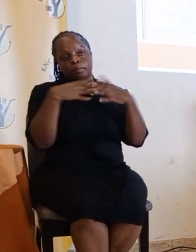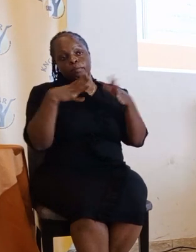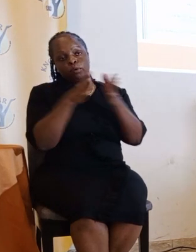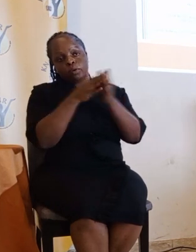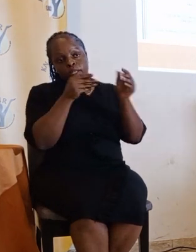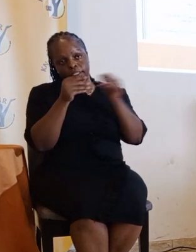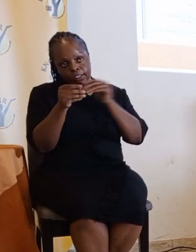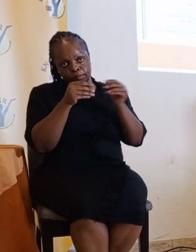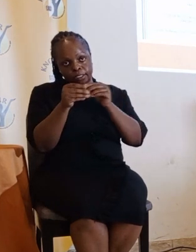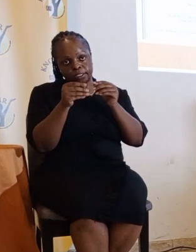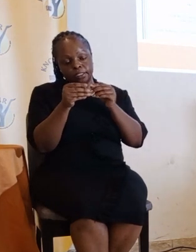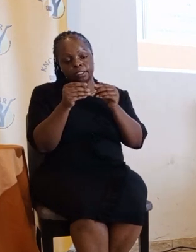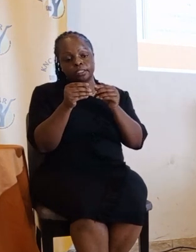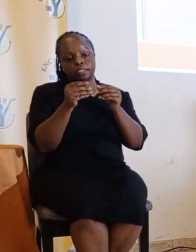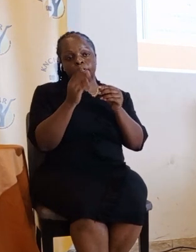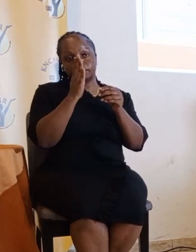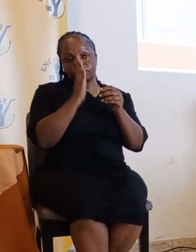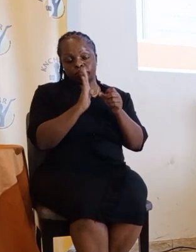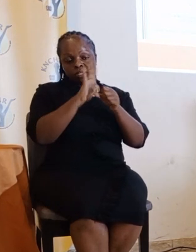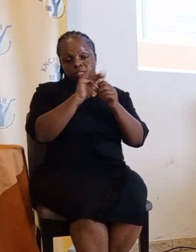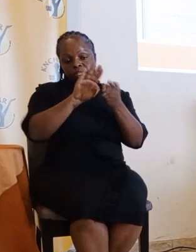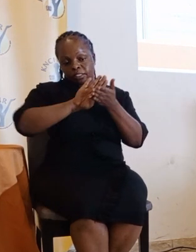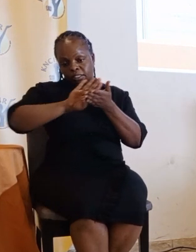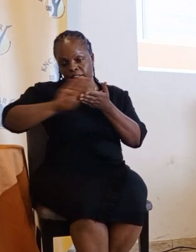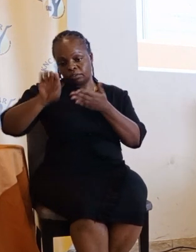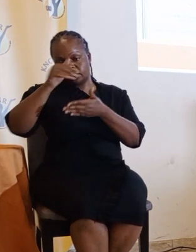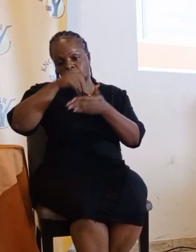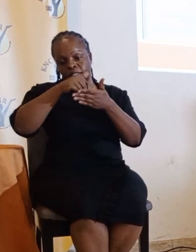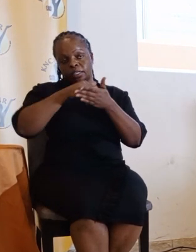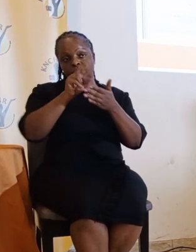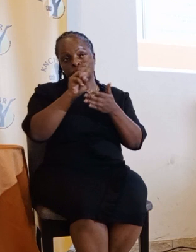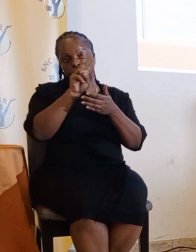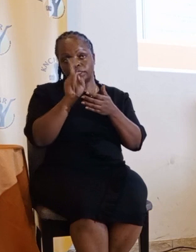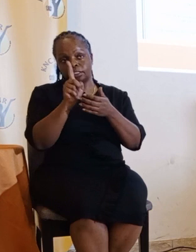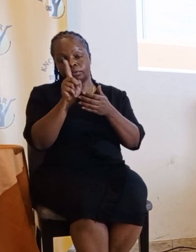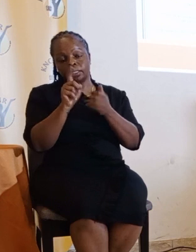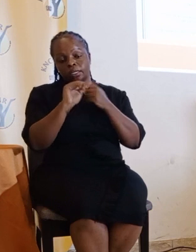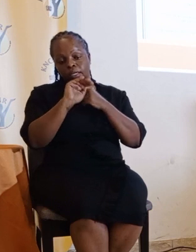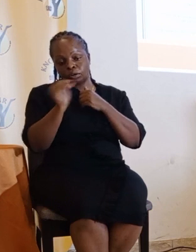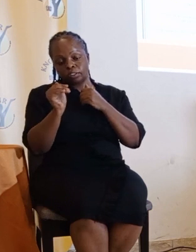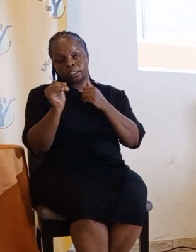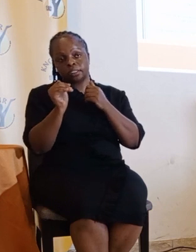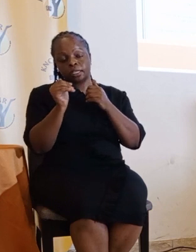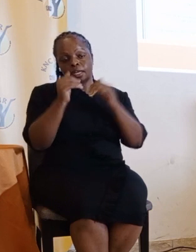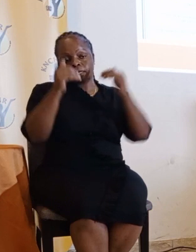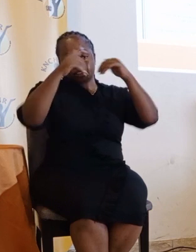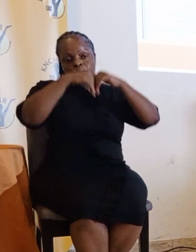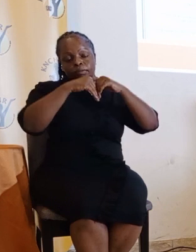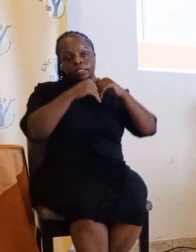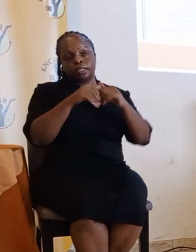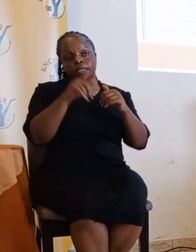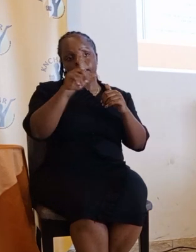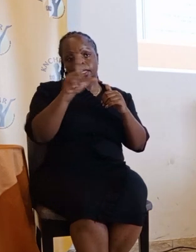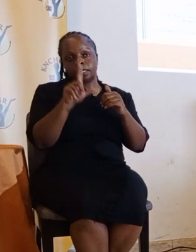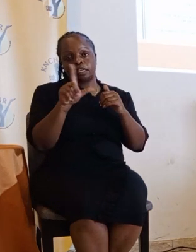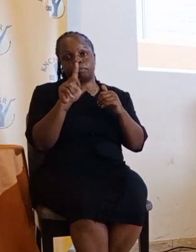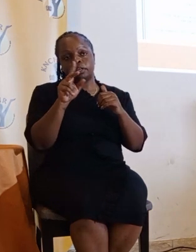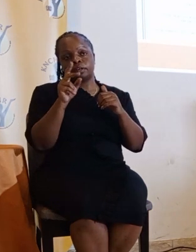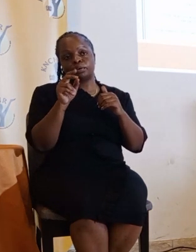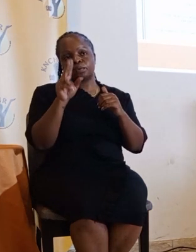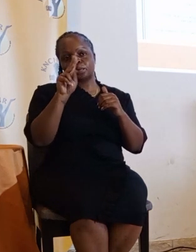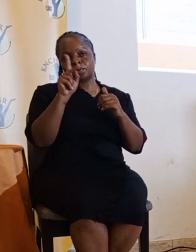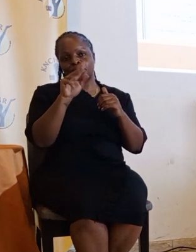with disabilities have been excluded in the following 21 county assemblies: Laikipia,